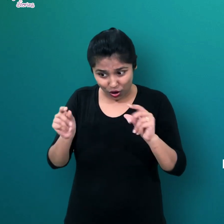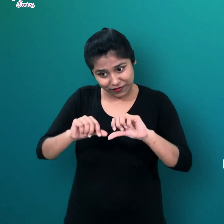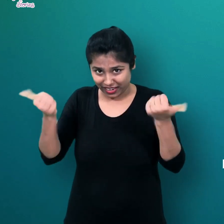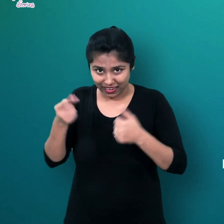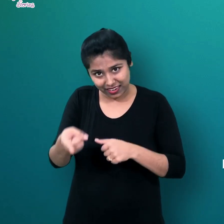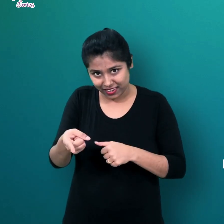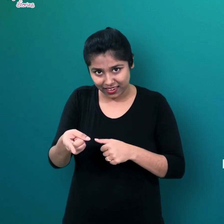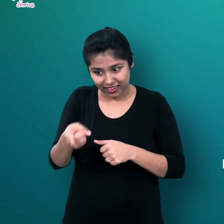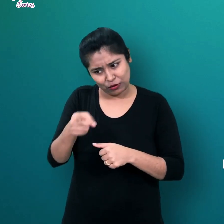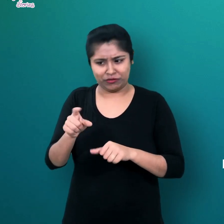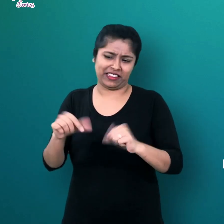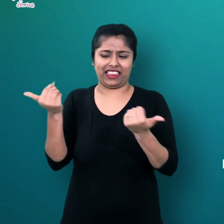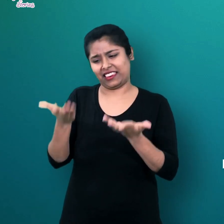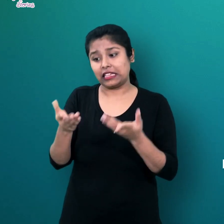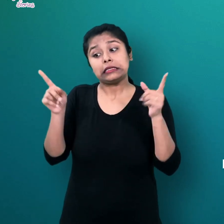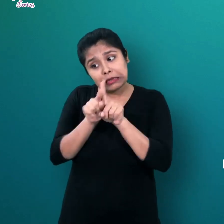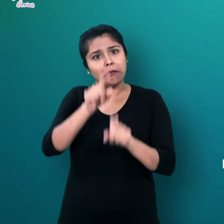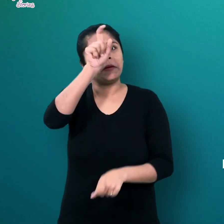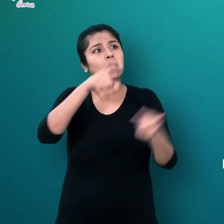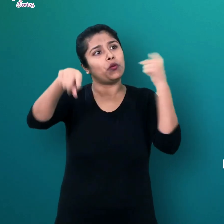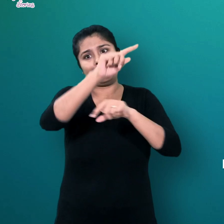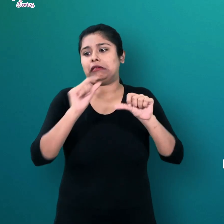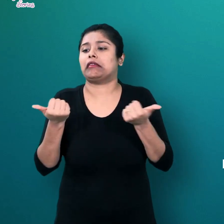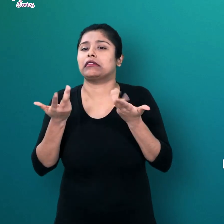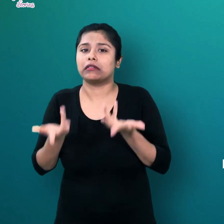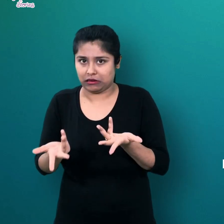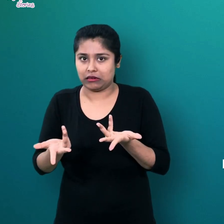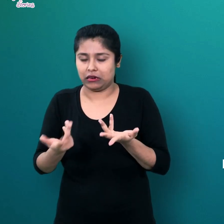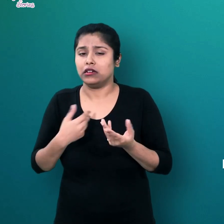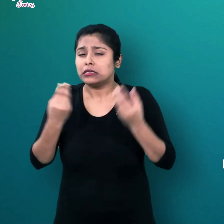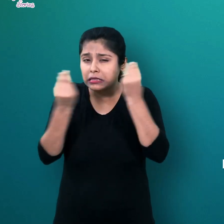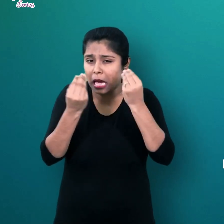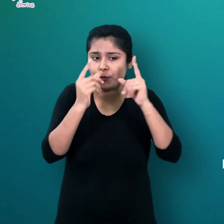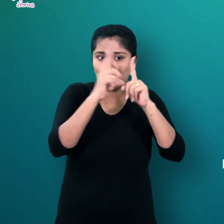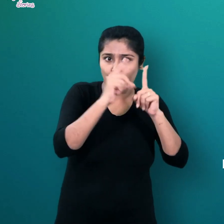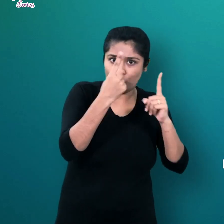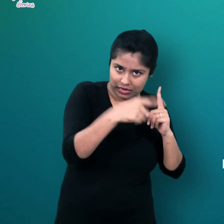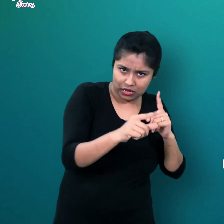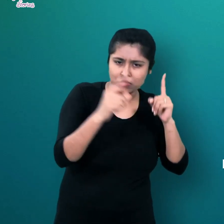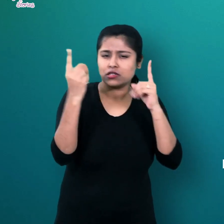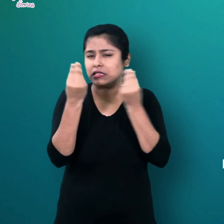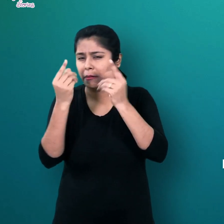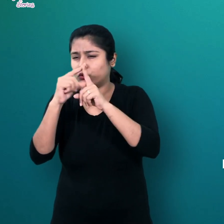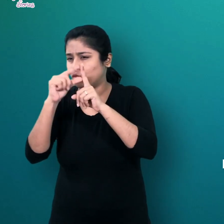Did you solve the clues? Remember, if you did, others can too. So here are some simple do's and